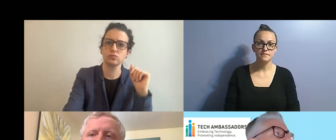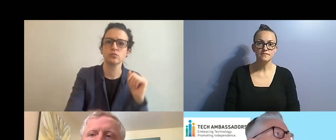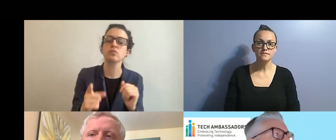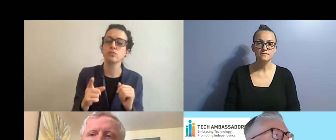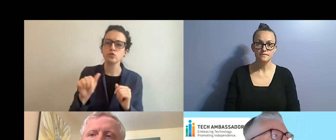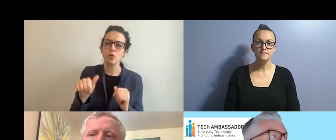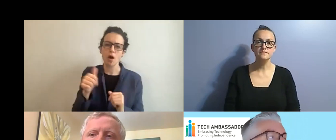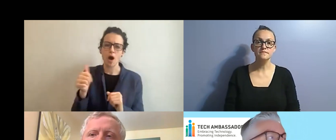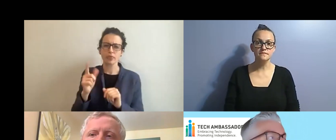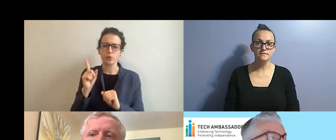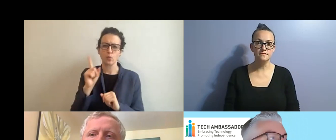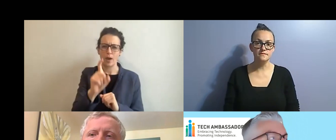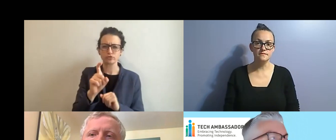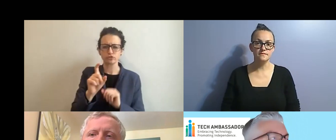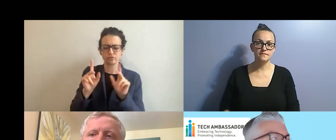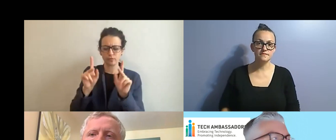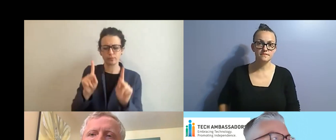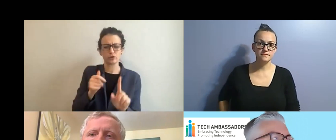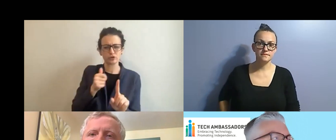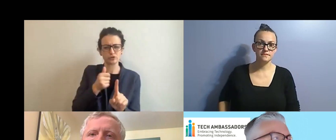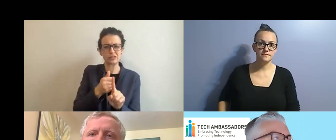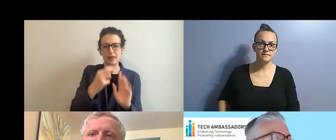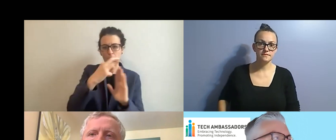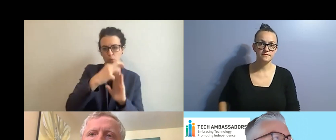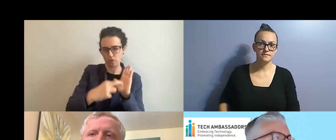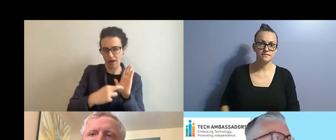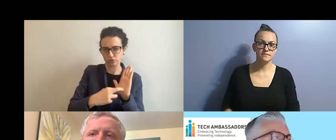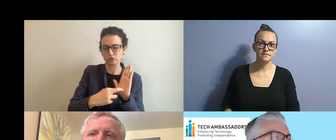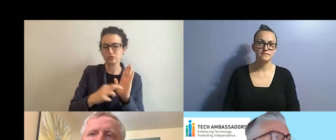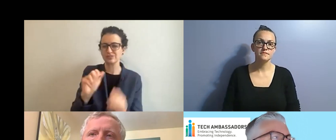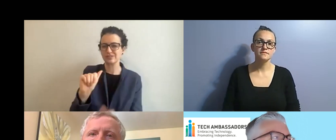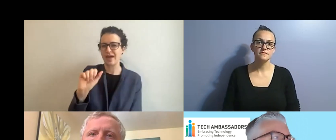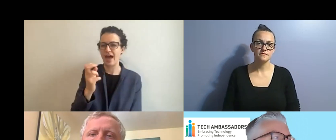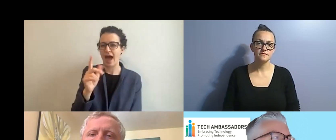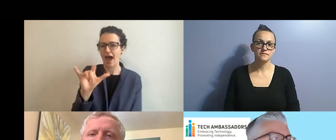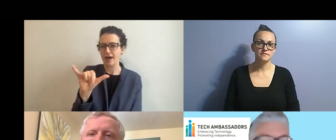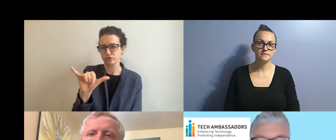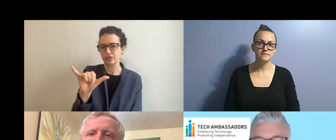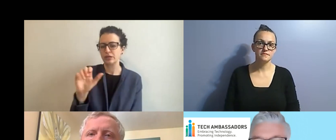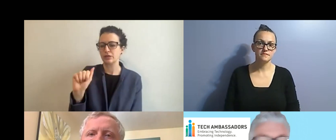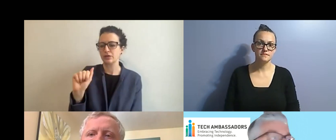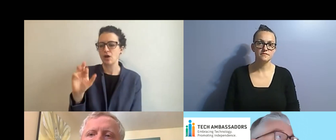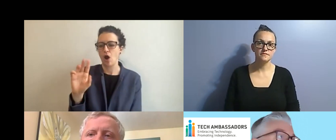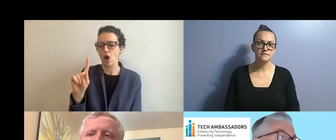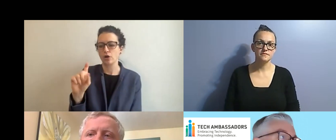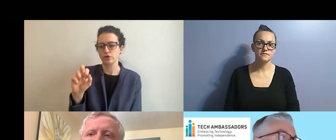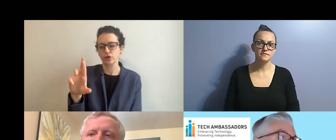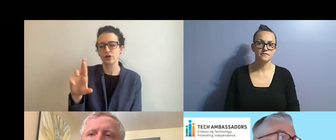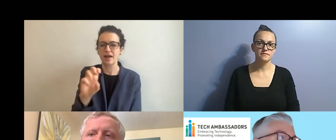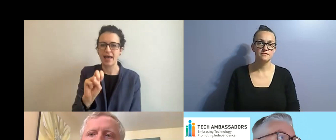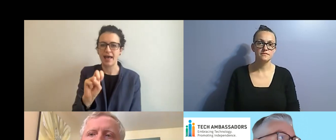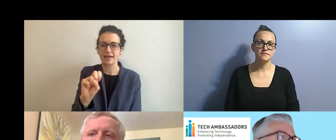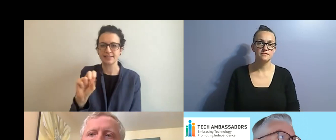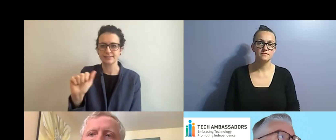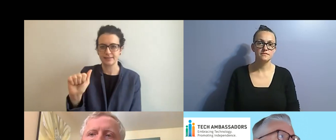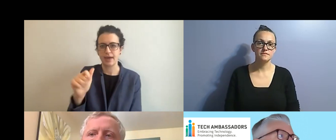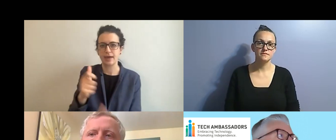someone who registered. This is from Ashley Arter, an SSA and transition specialist in Columbiana County.